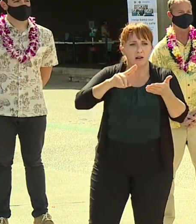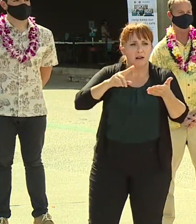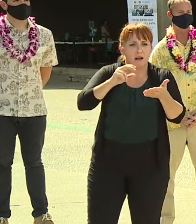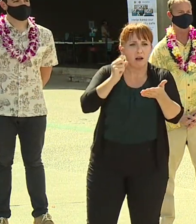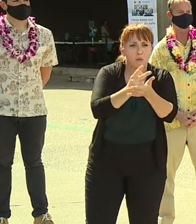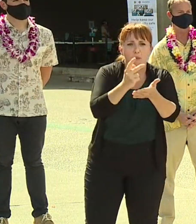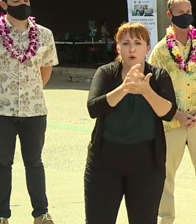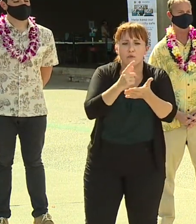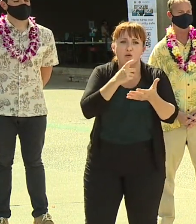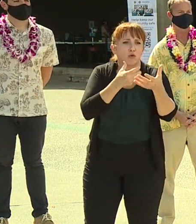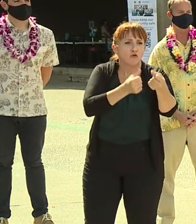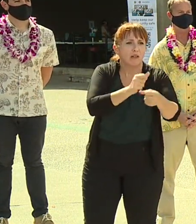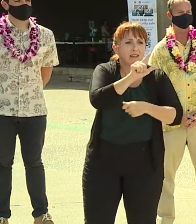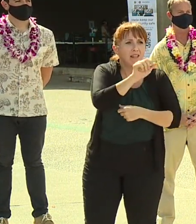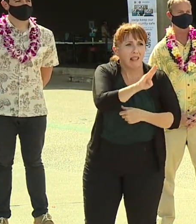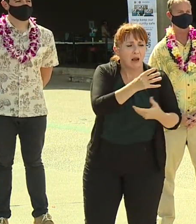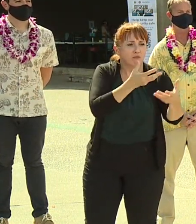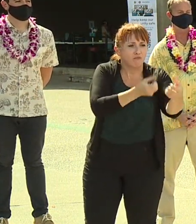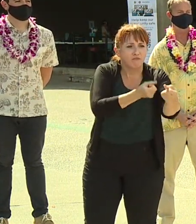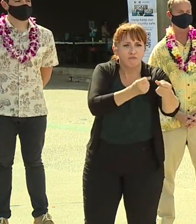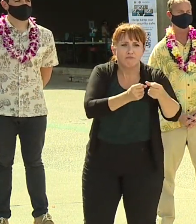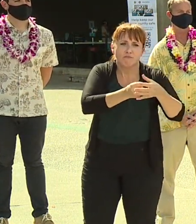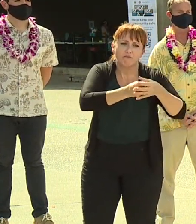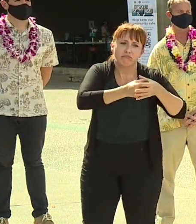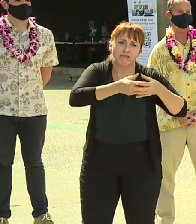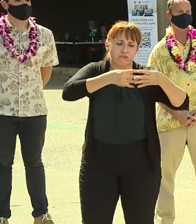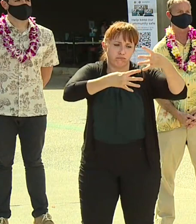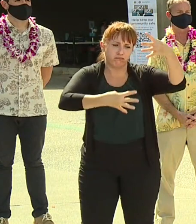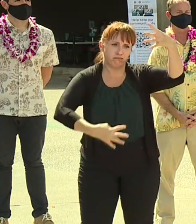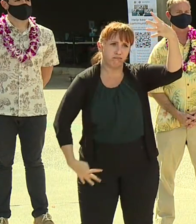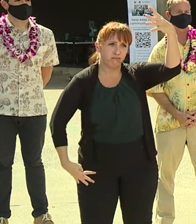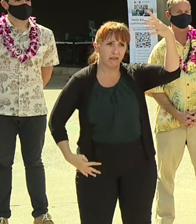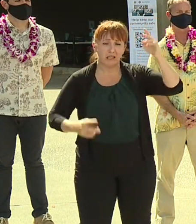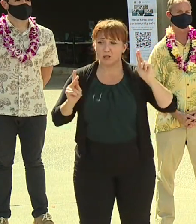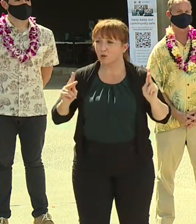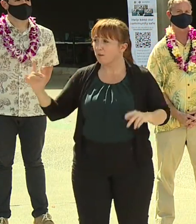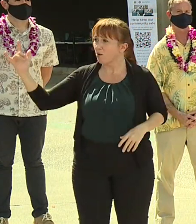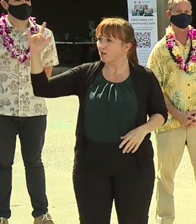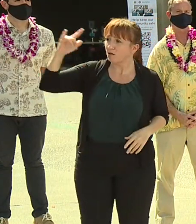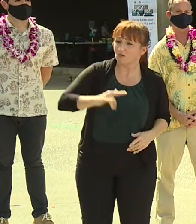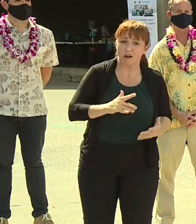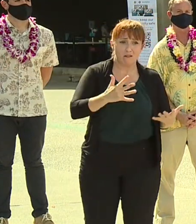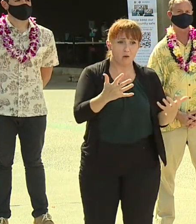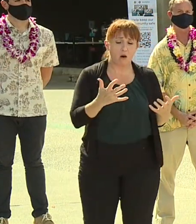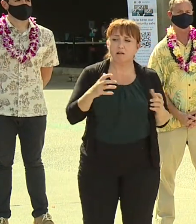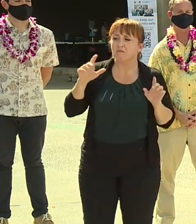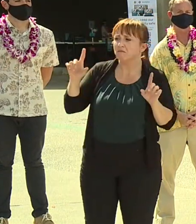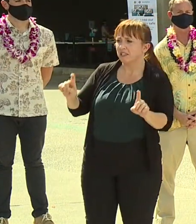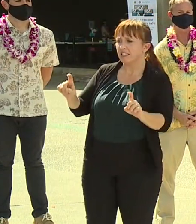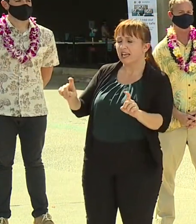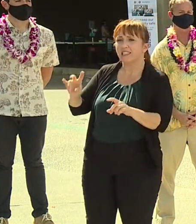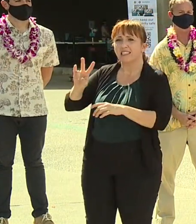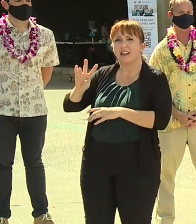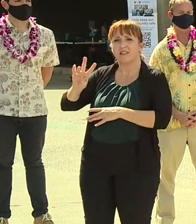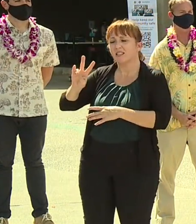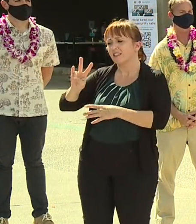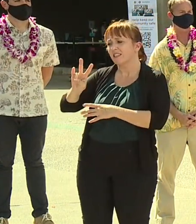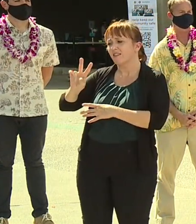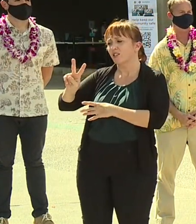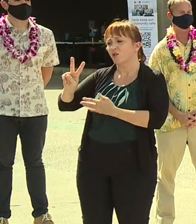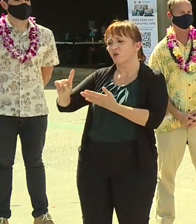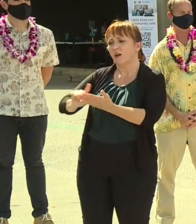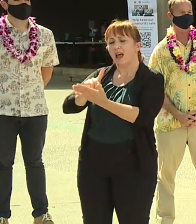partners, trusted partners, that we can, so that those who want to travel to the islands can get tested 72 hours prior